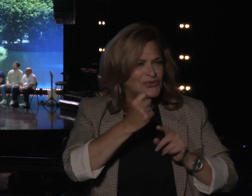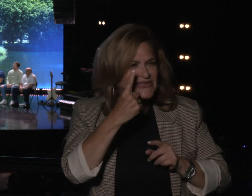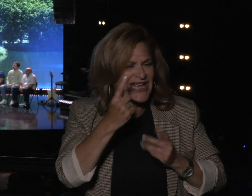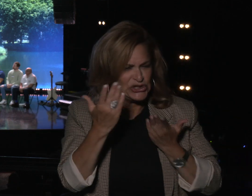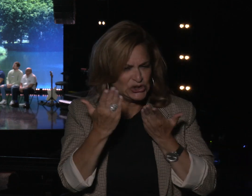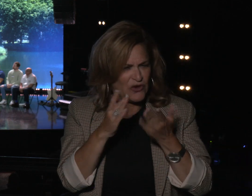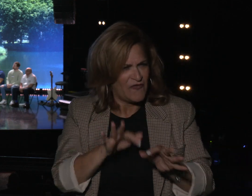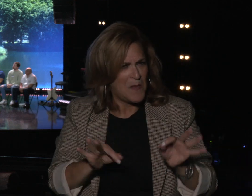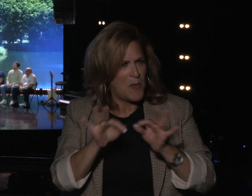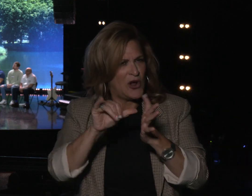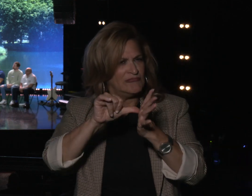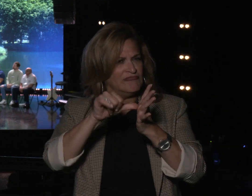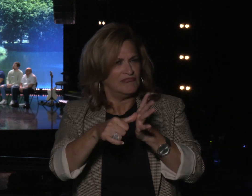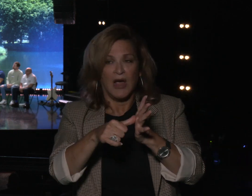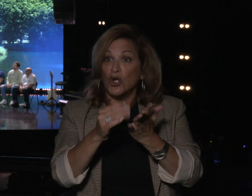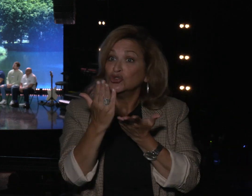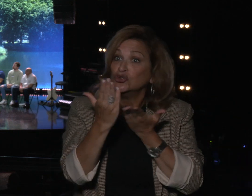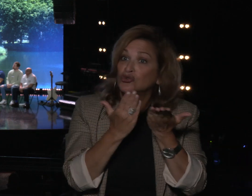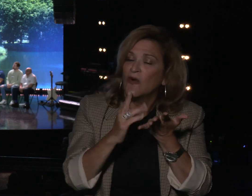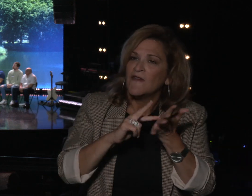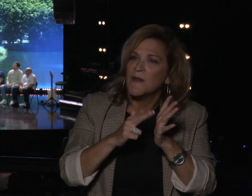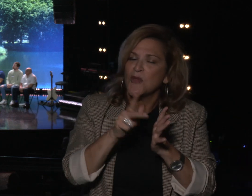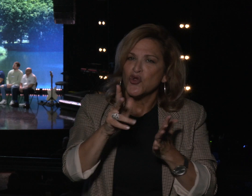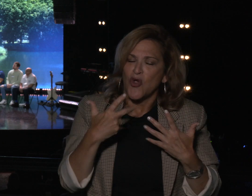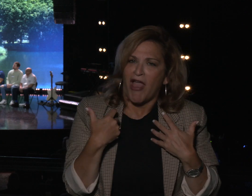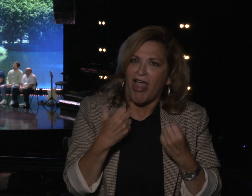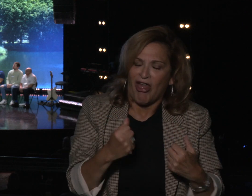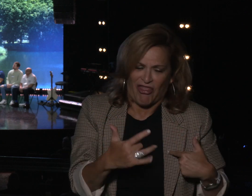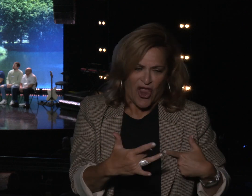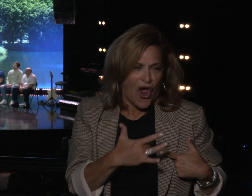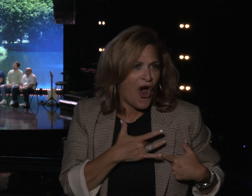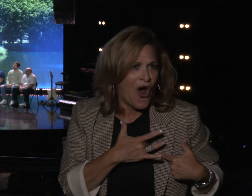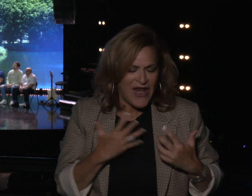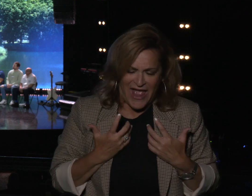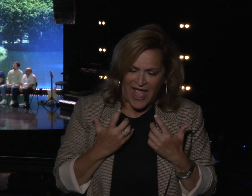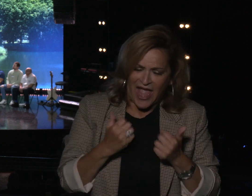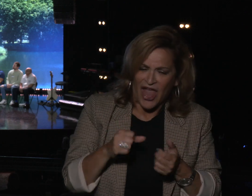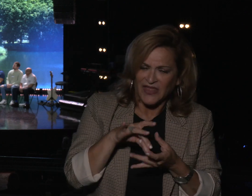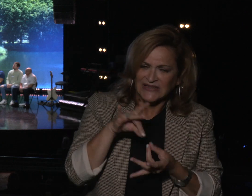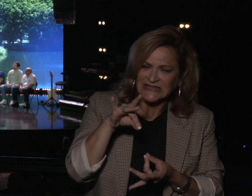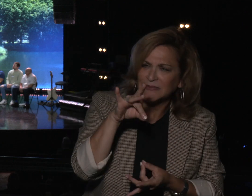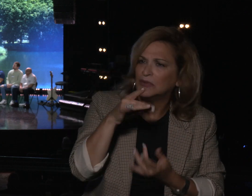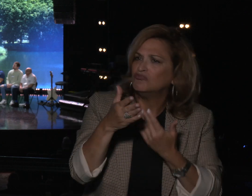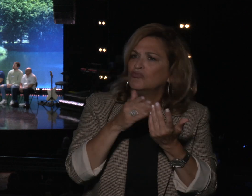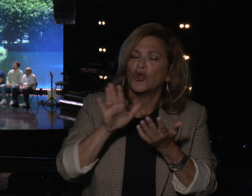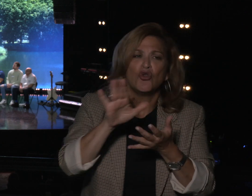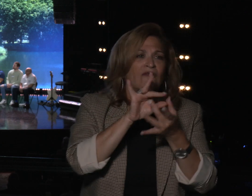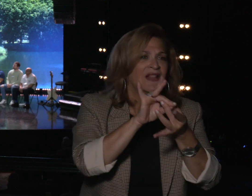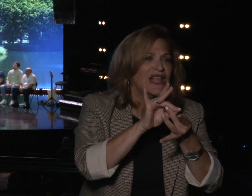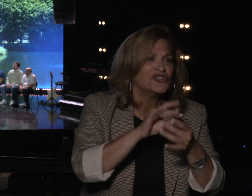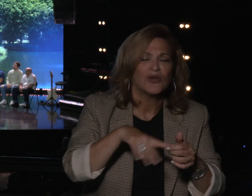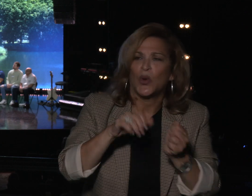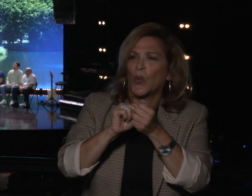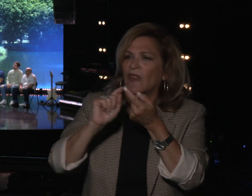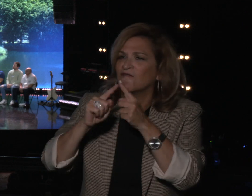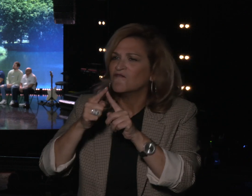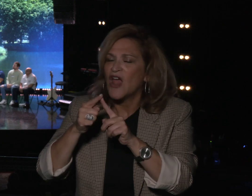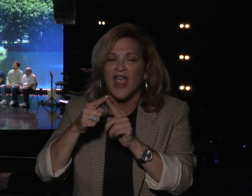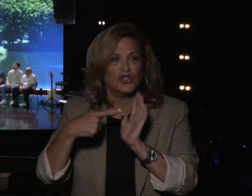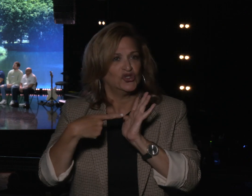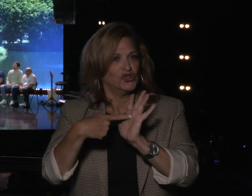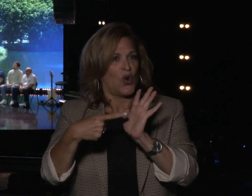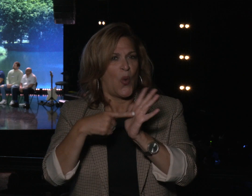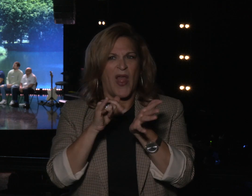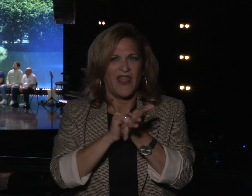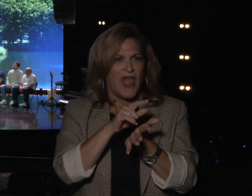of a healthy heart. It's a sign of a healthy spirit, whether in church, in marriage, in friendships, in relationships, wherever. It's a sign that you're getting